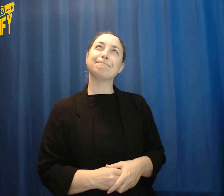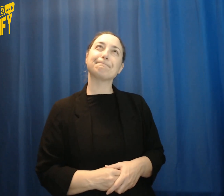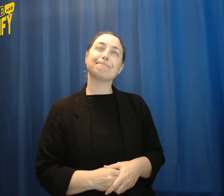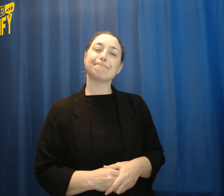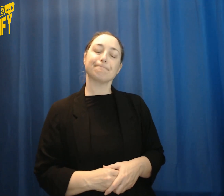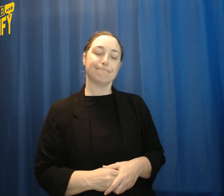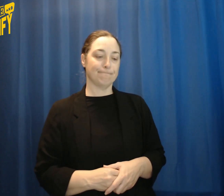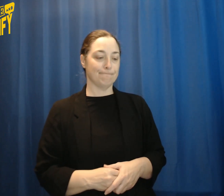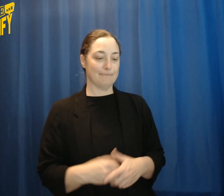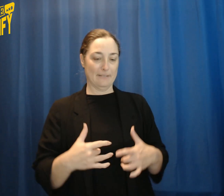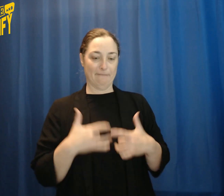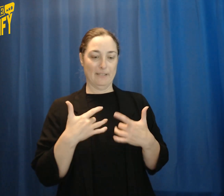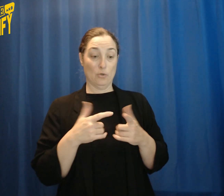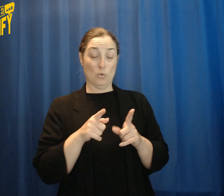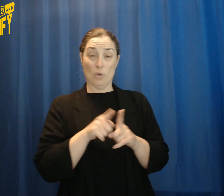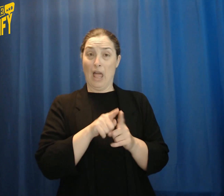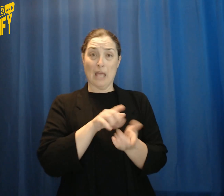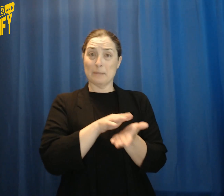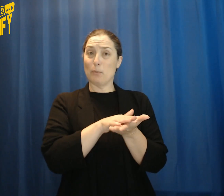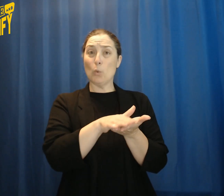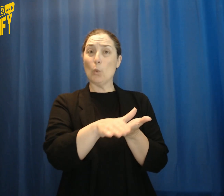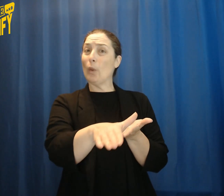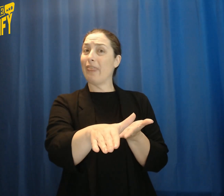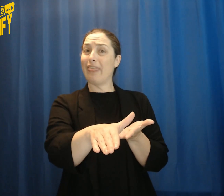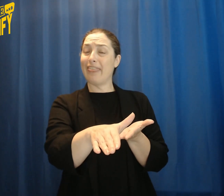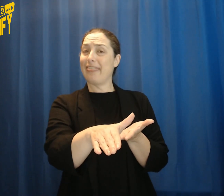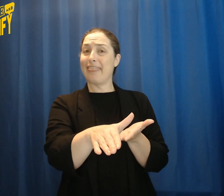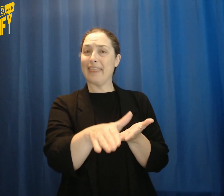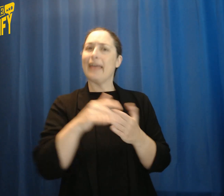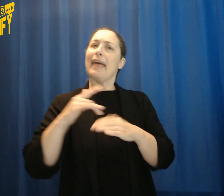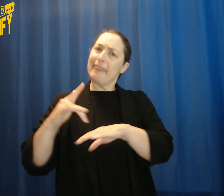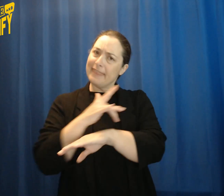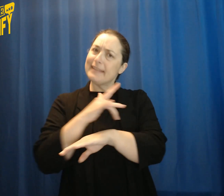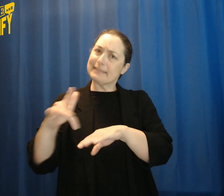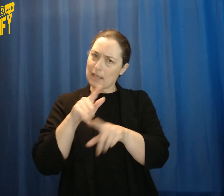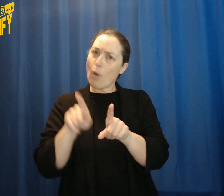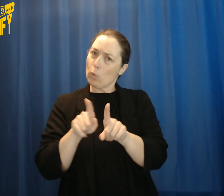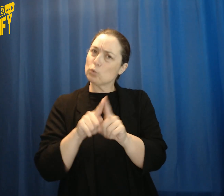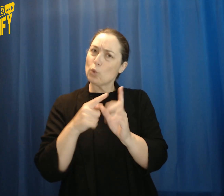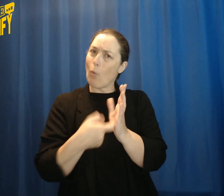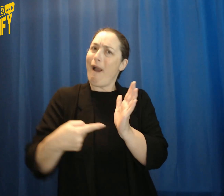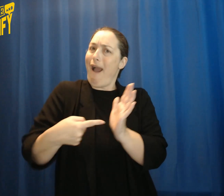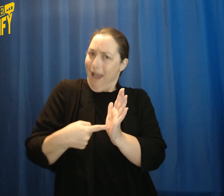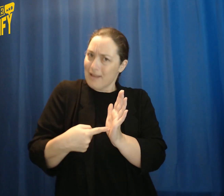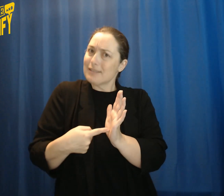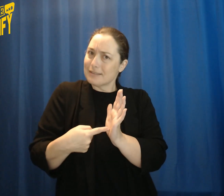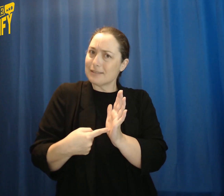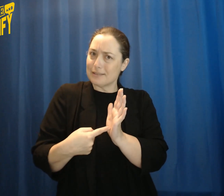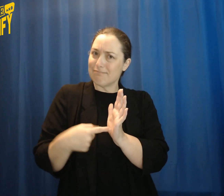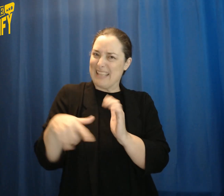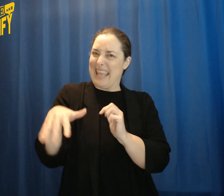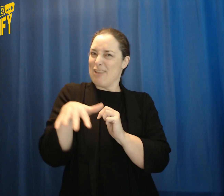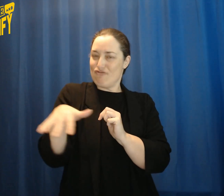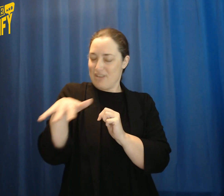like a smooth process because theatre is considered an art. So the transition from